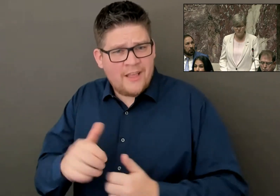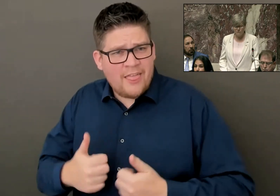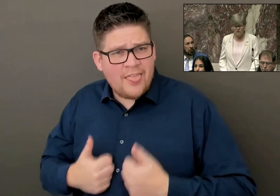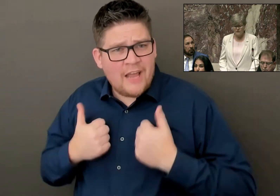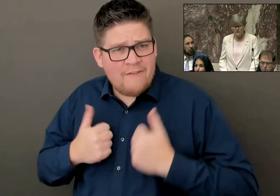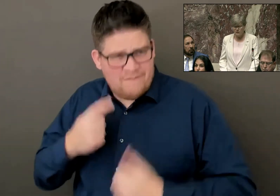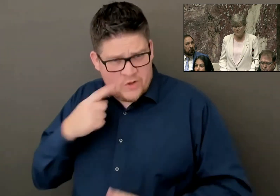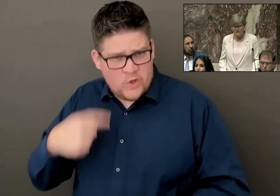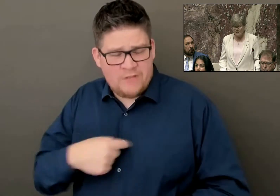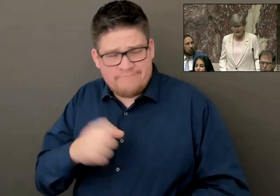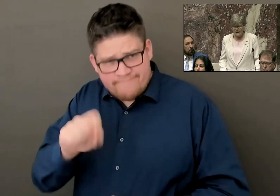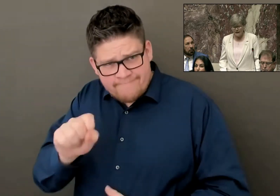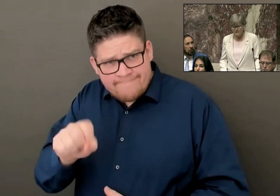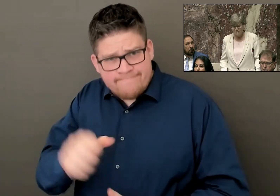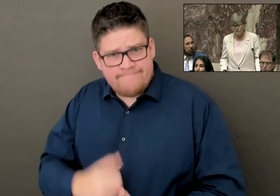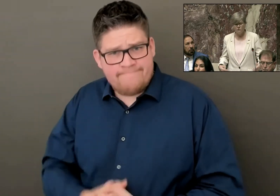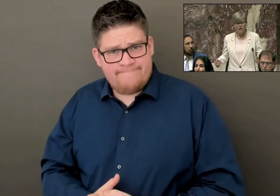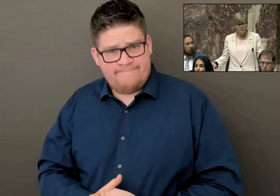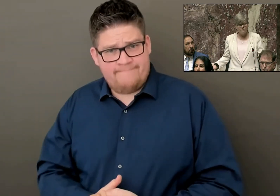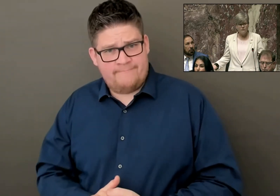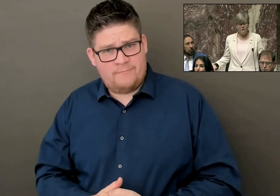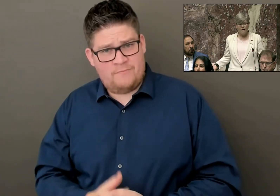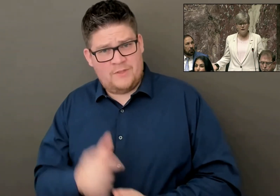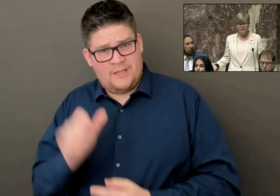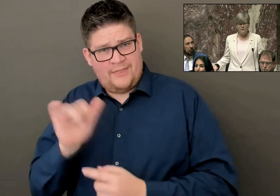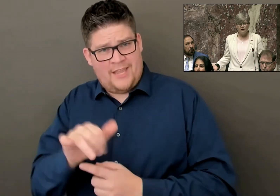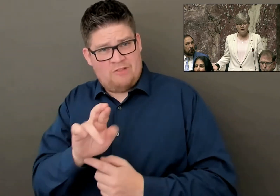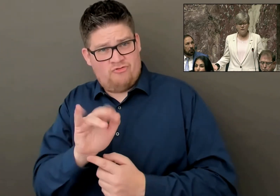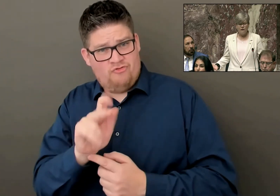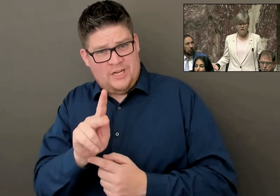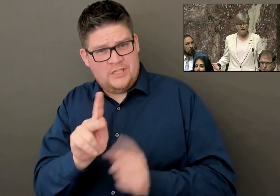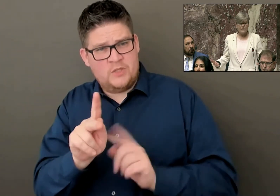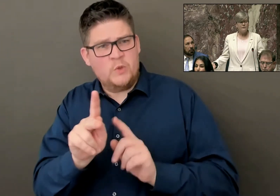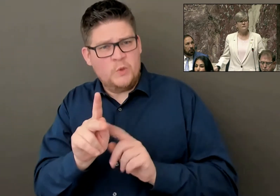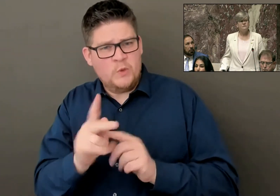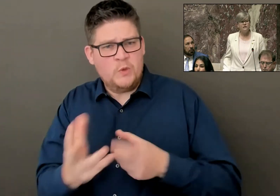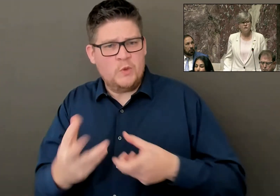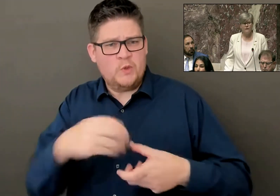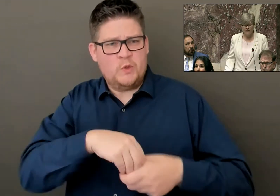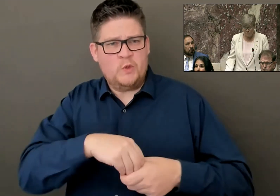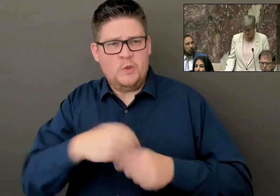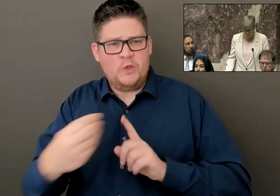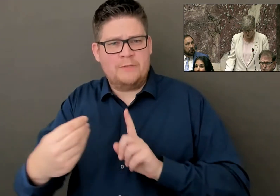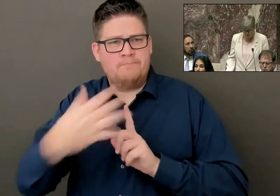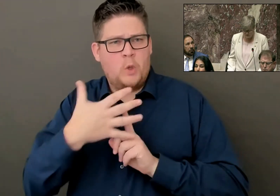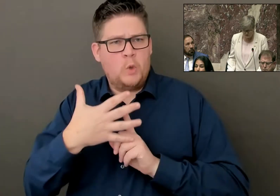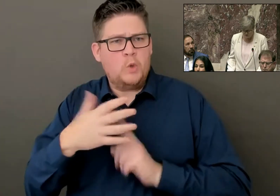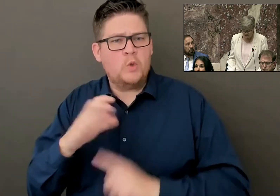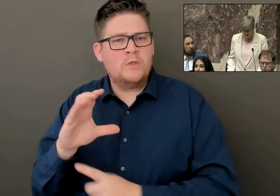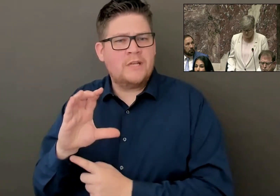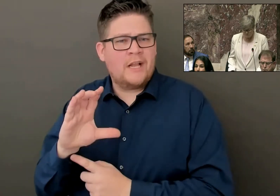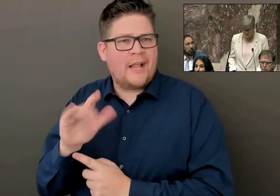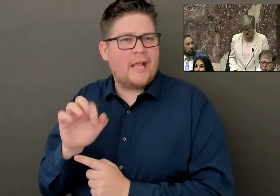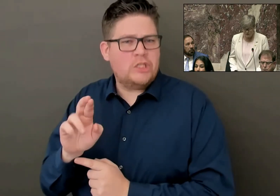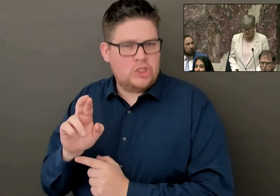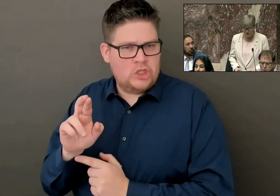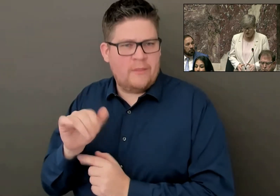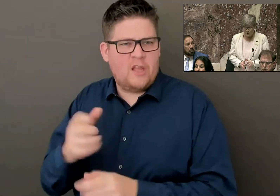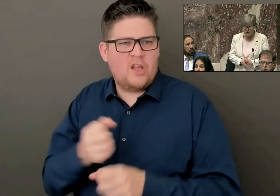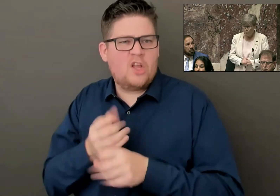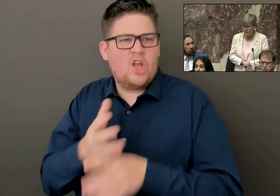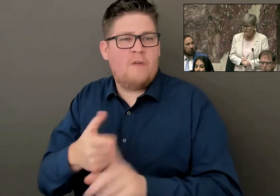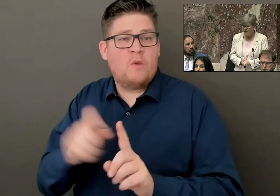exposure to carcinogens and to other aspects of danger that can really put their lives in risk. And Mr.